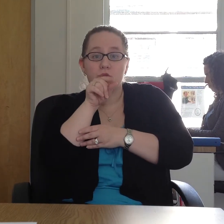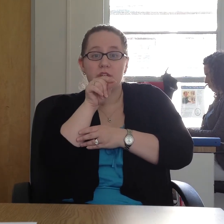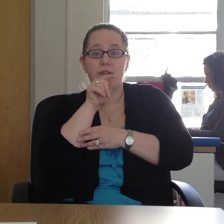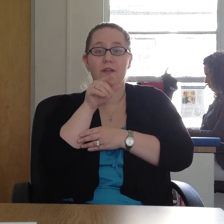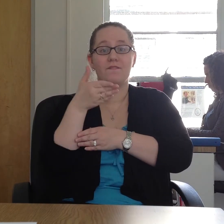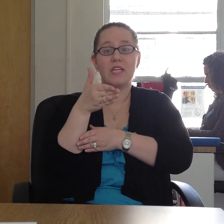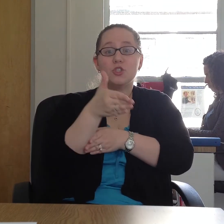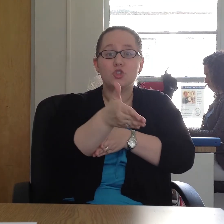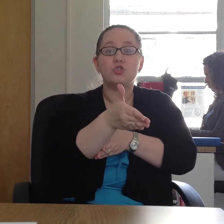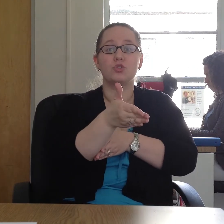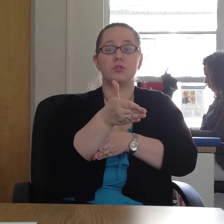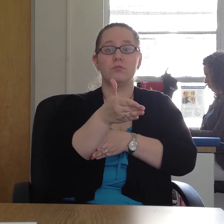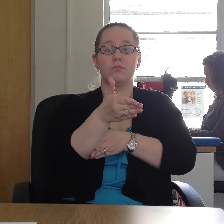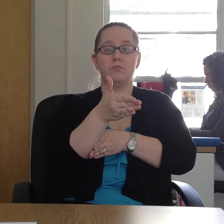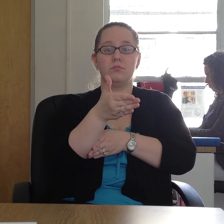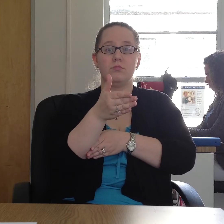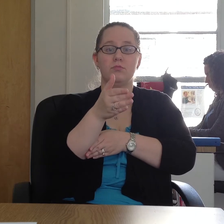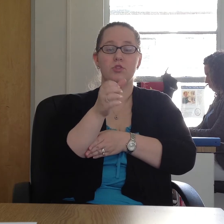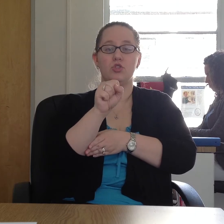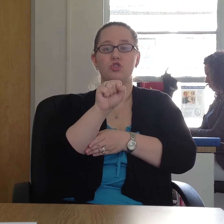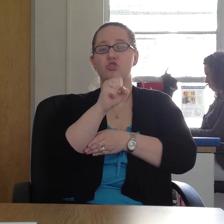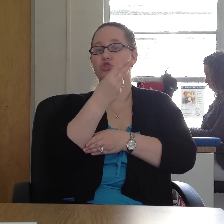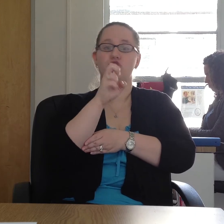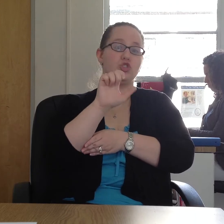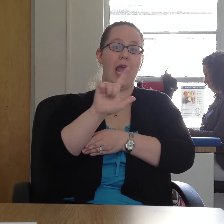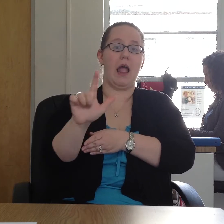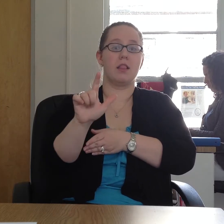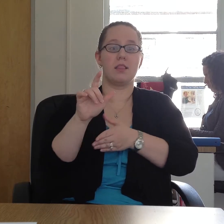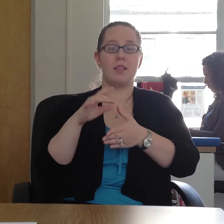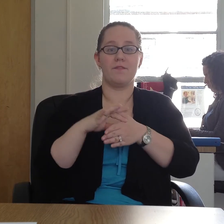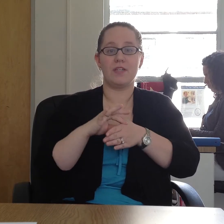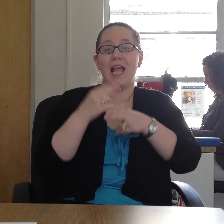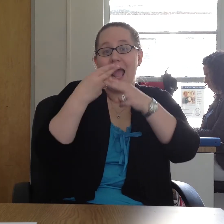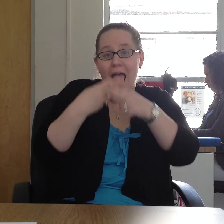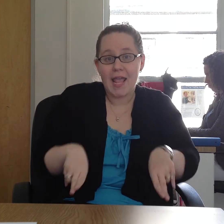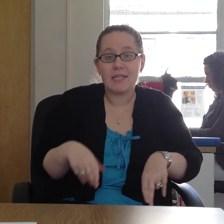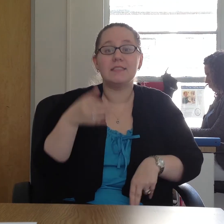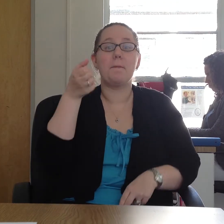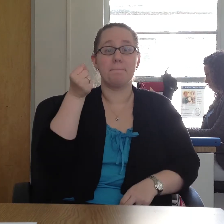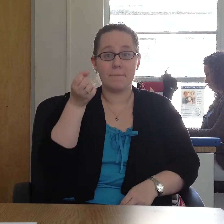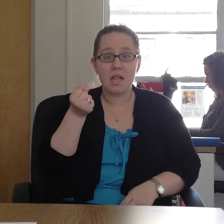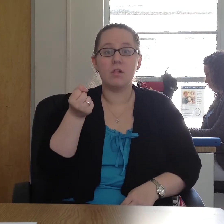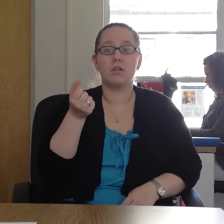fish, shellfish, eggs, milk, and milk products.